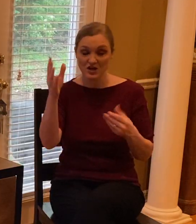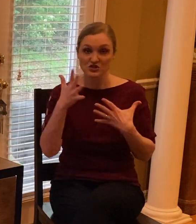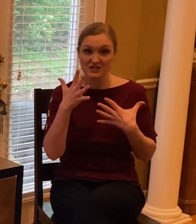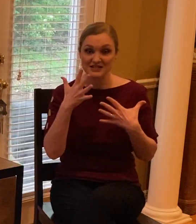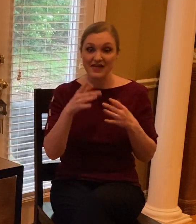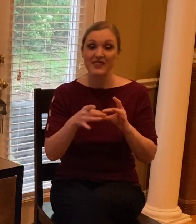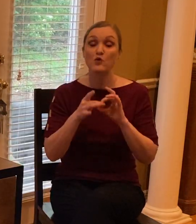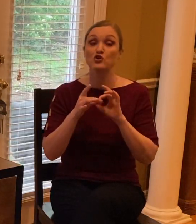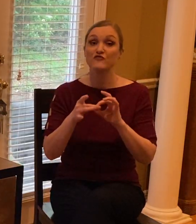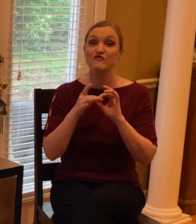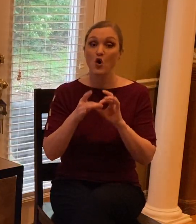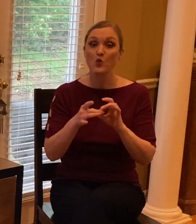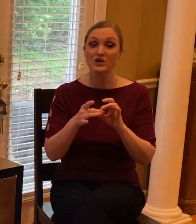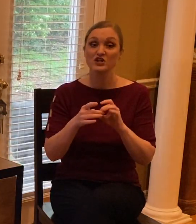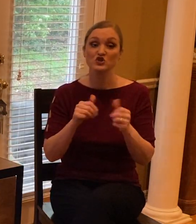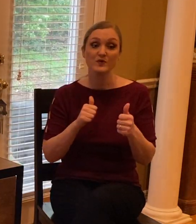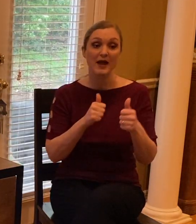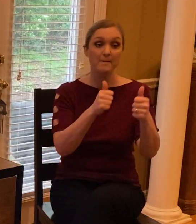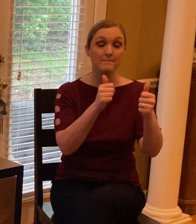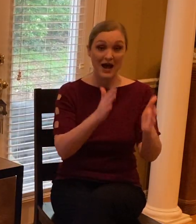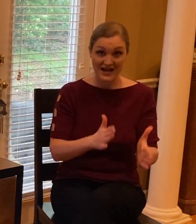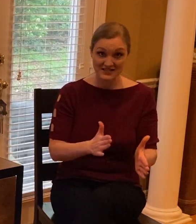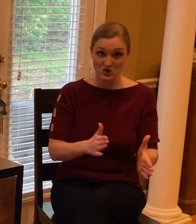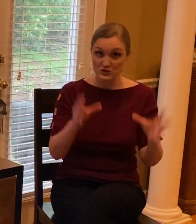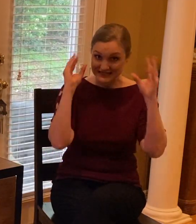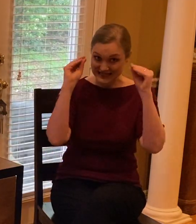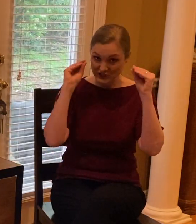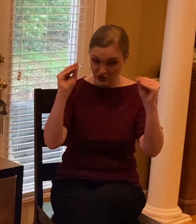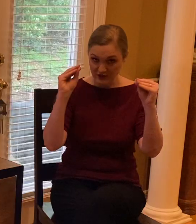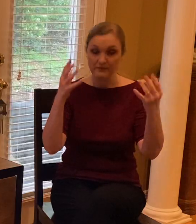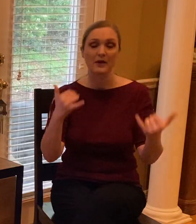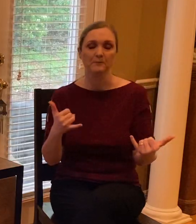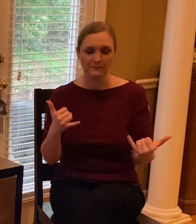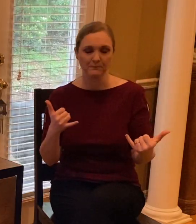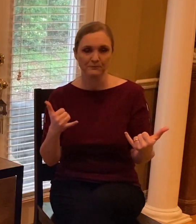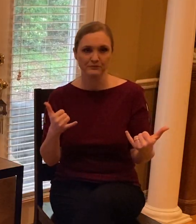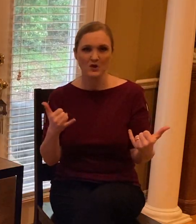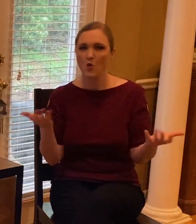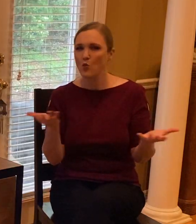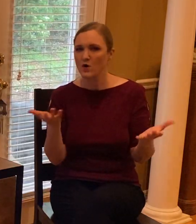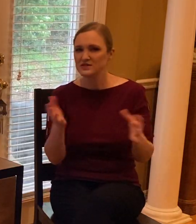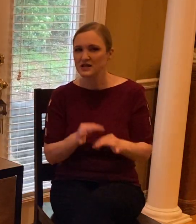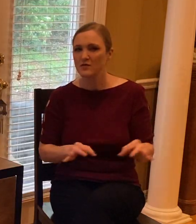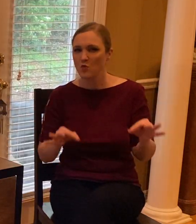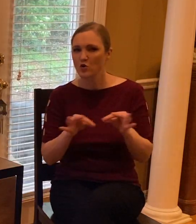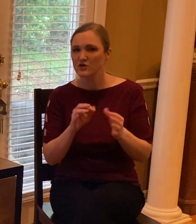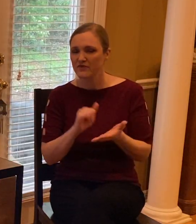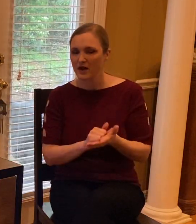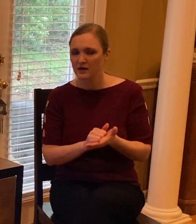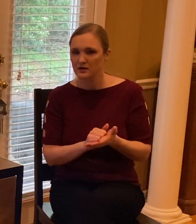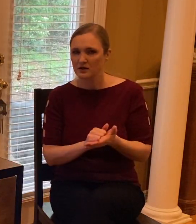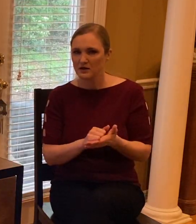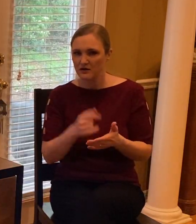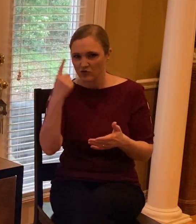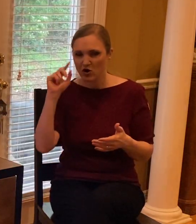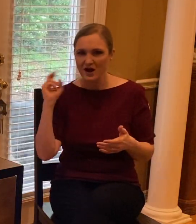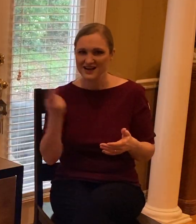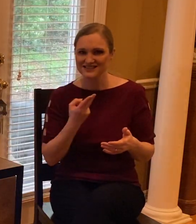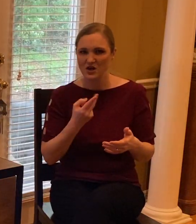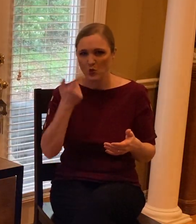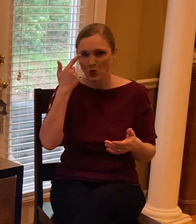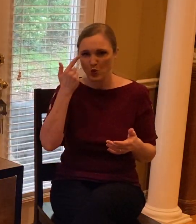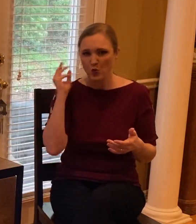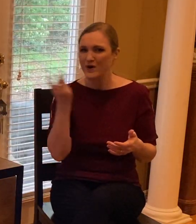were devoted to the apostles' teaching. Now, what's the significance of that to us? Because we don't